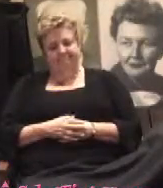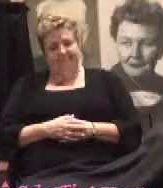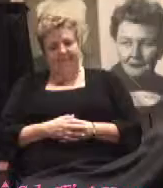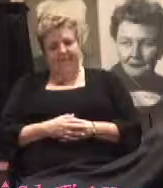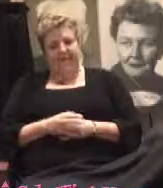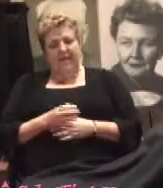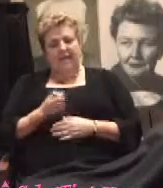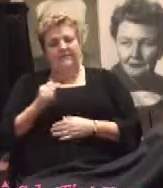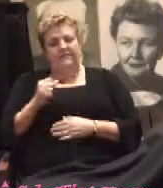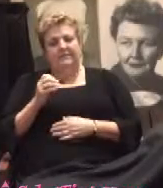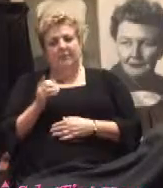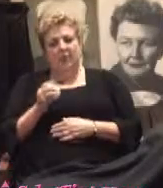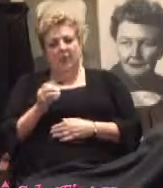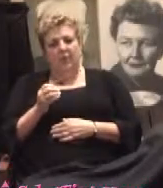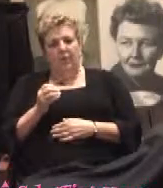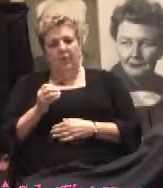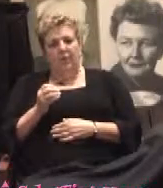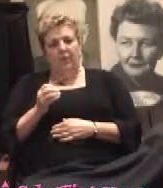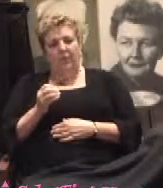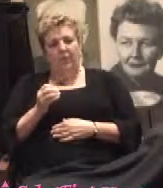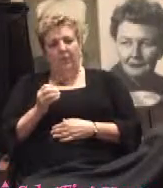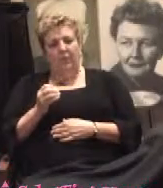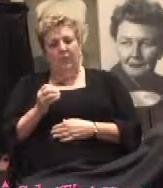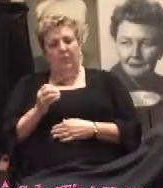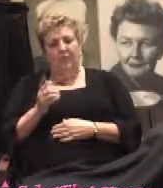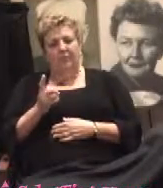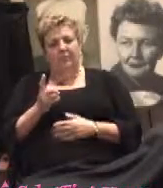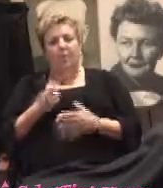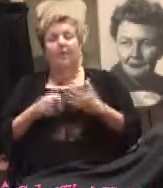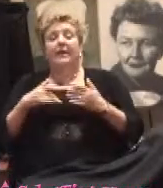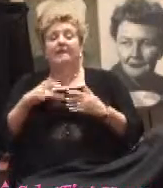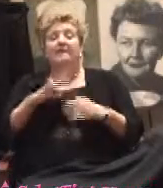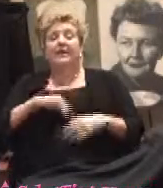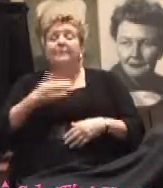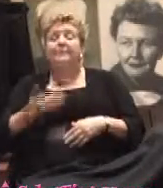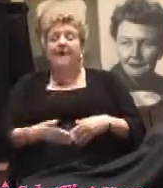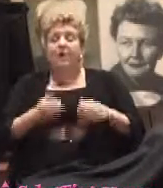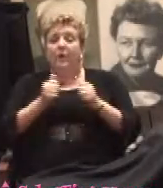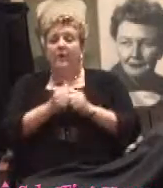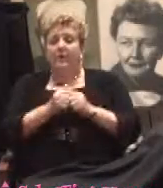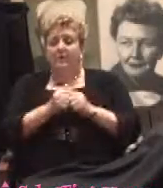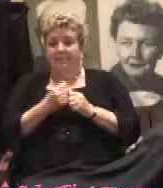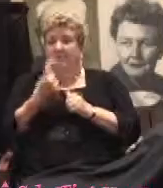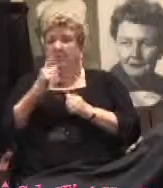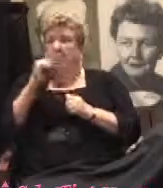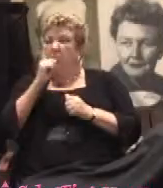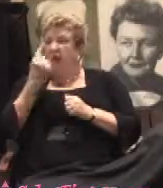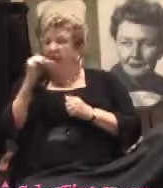So, what I get upset with in Alcoholics Anonymous, there's a lie they tell you here. I'm going to warn all you